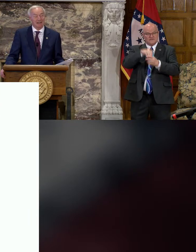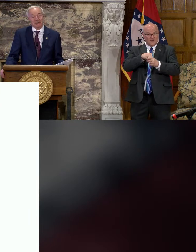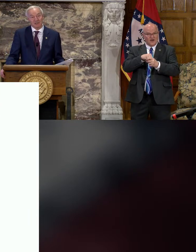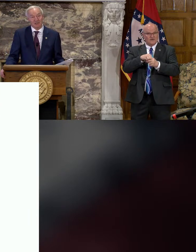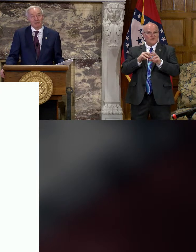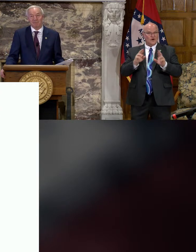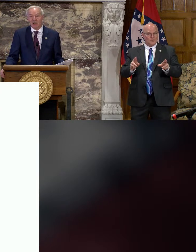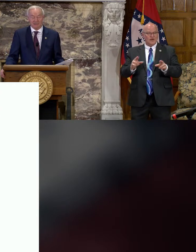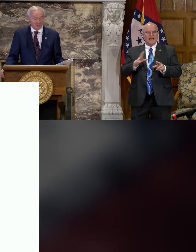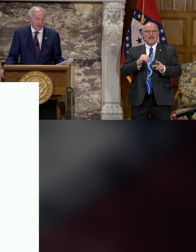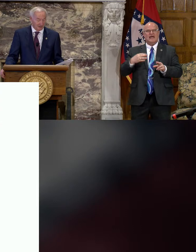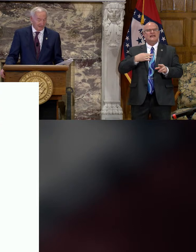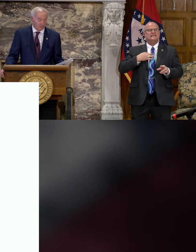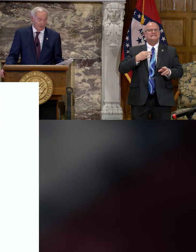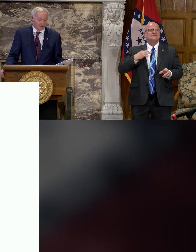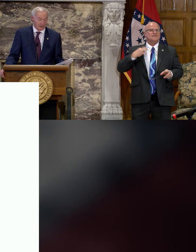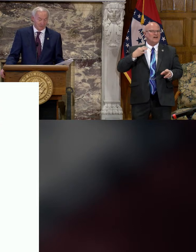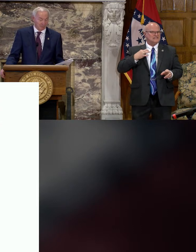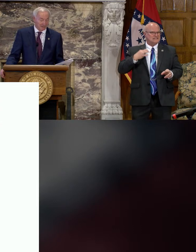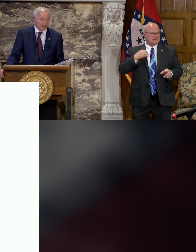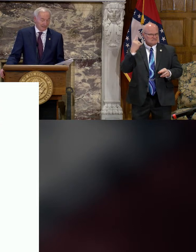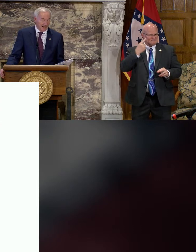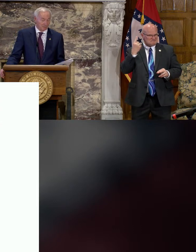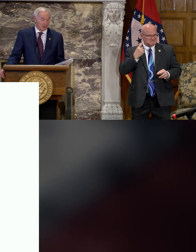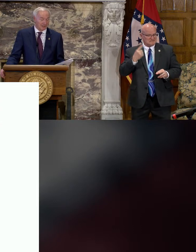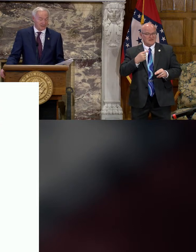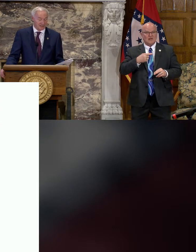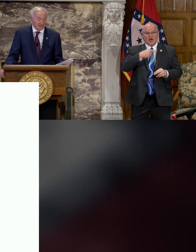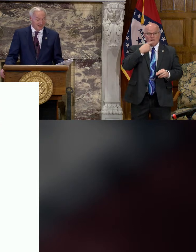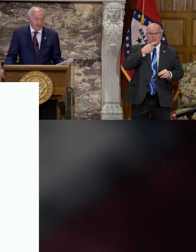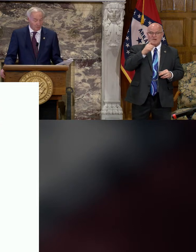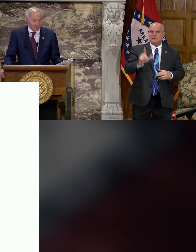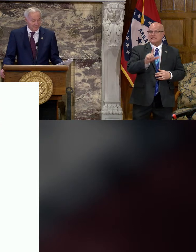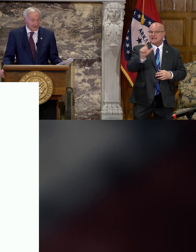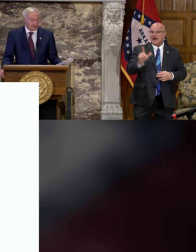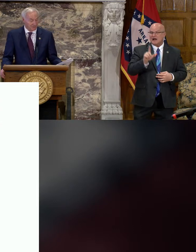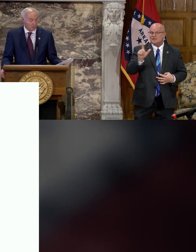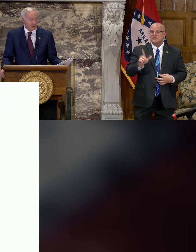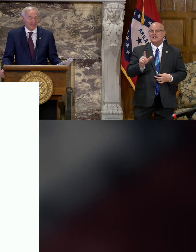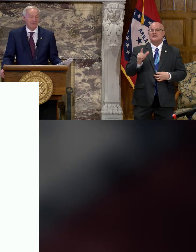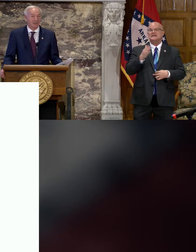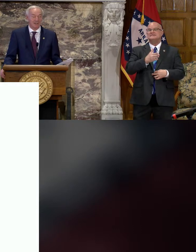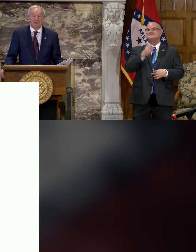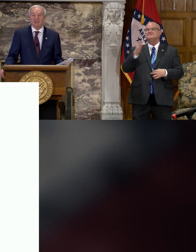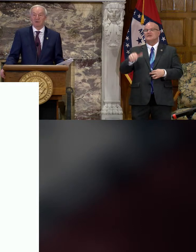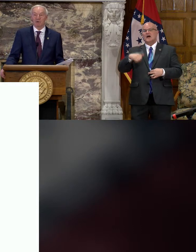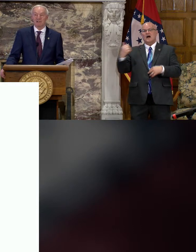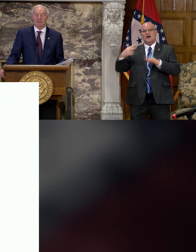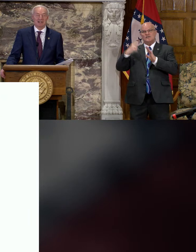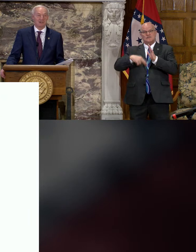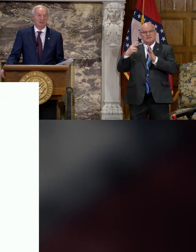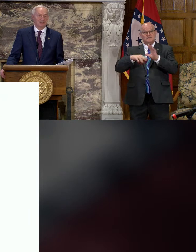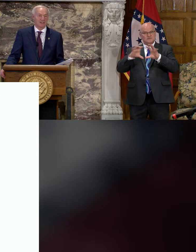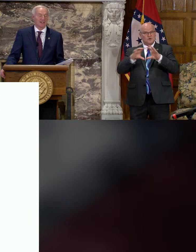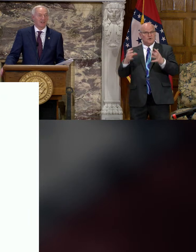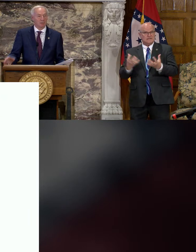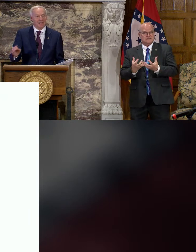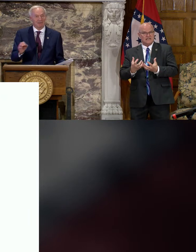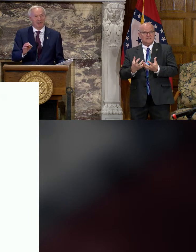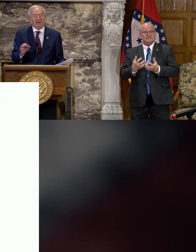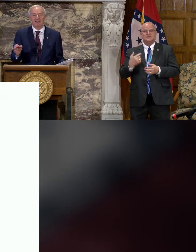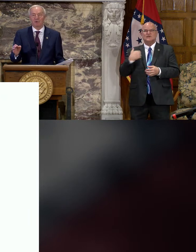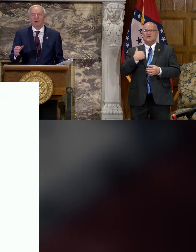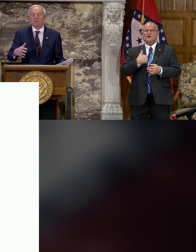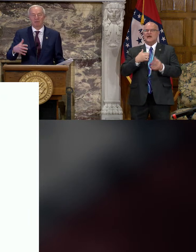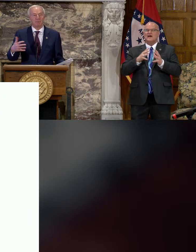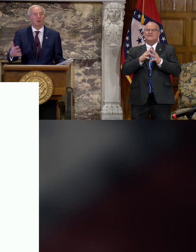involved and consider volunteering, whether it's for public libraries, whether it's for other literacy organizations. We